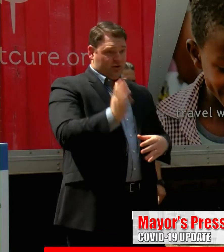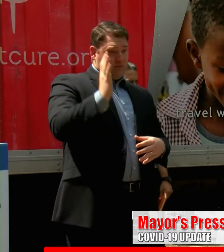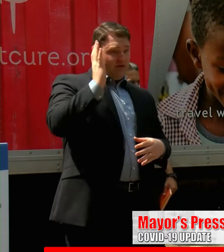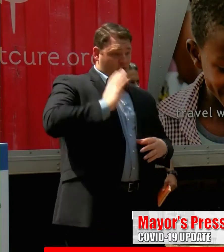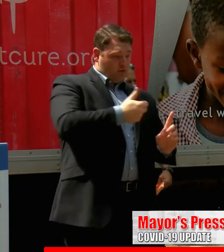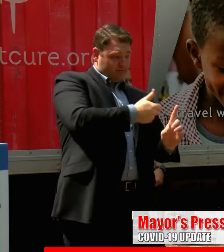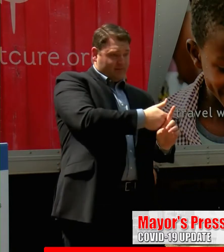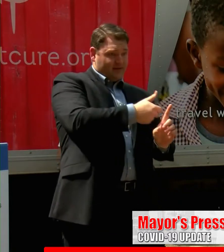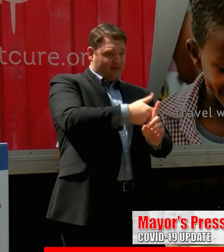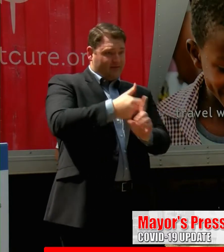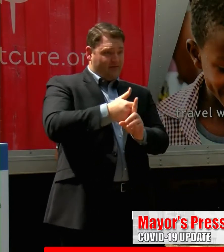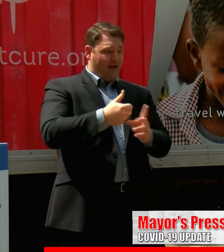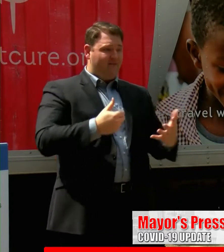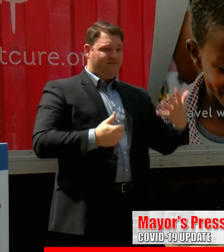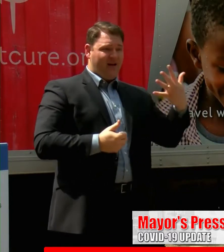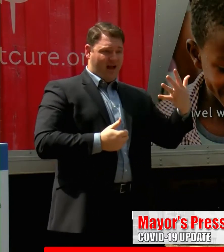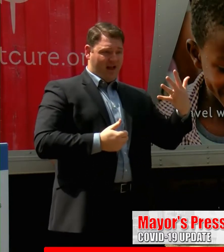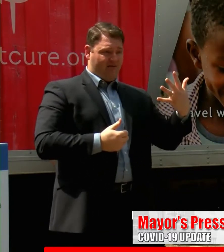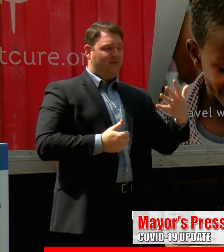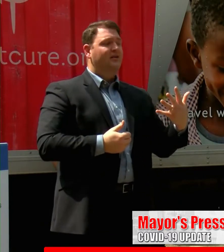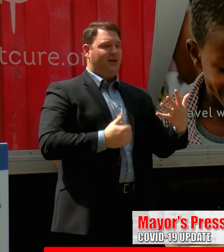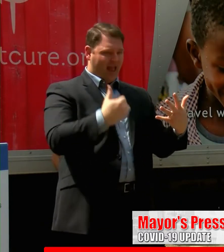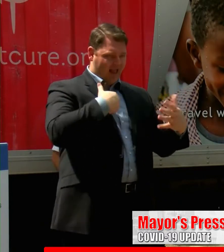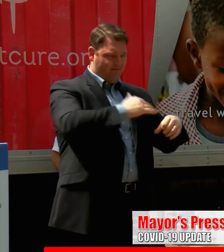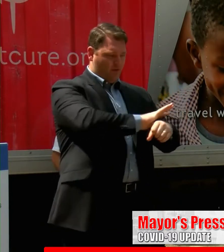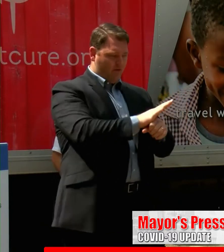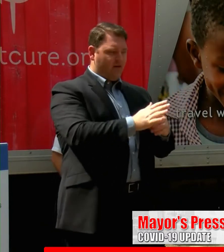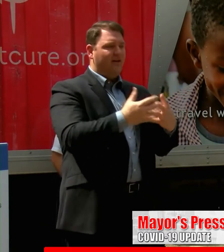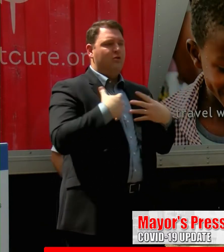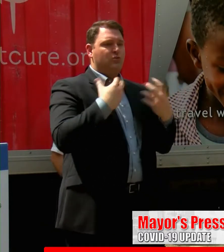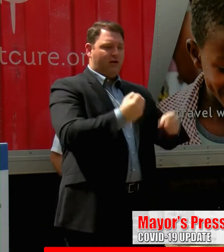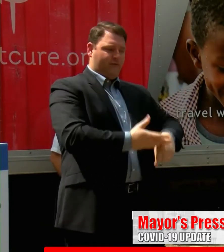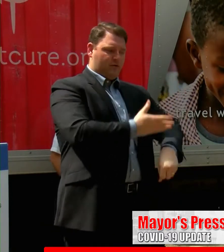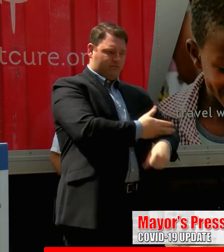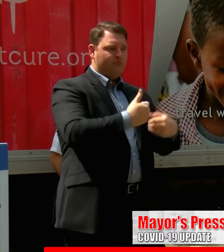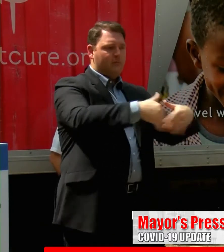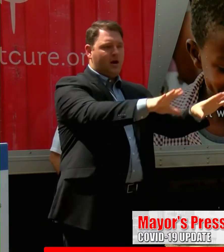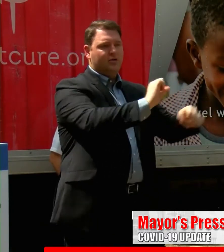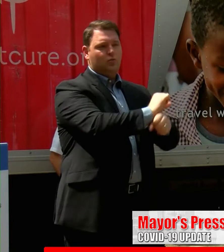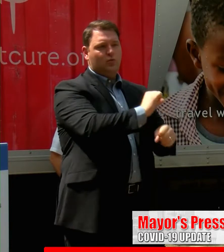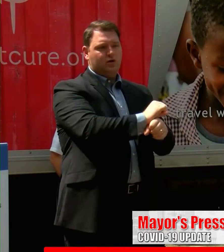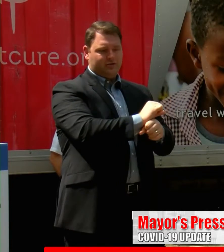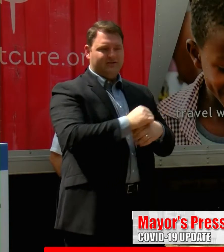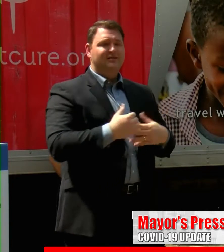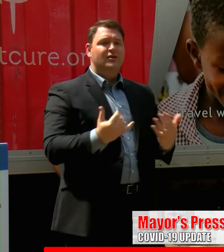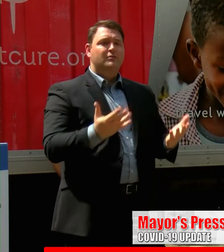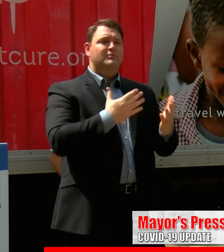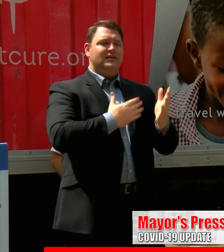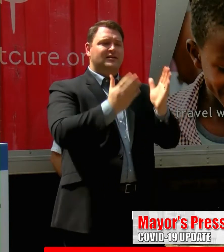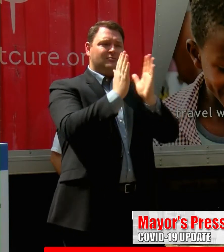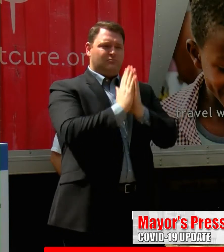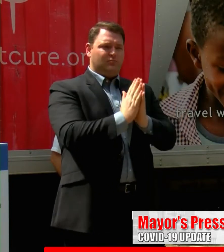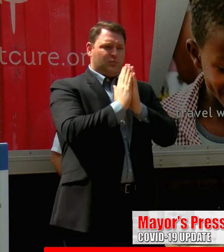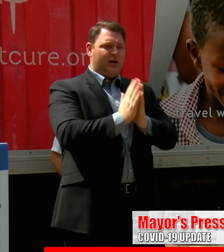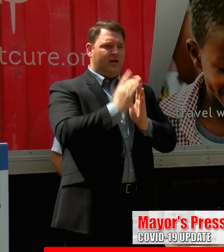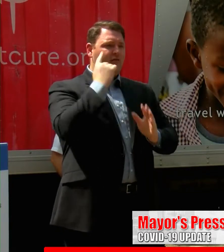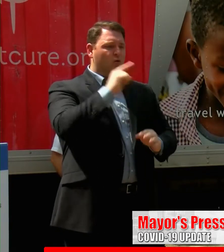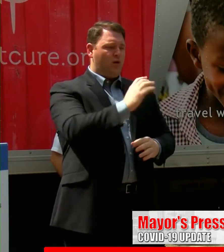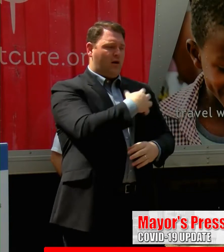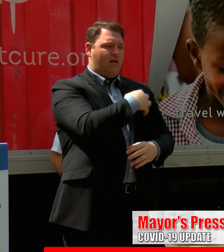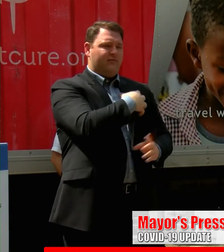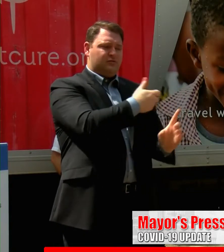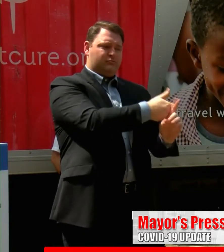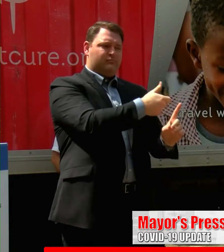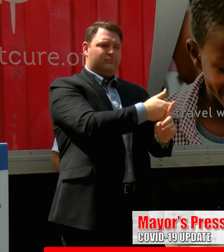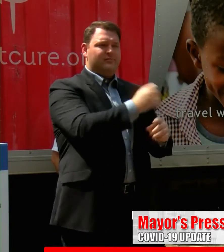COVID-19, we have 5 that have returned to duty. I would ask that you continue your thoughts and prayers for our officer who has been